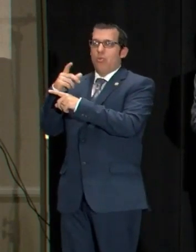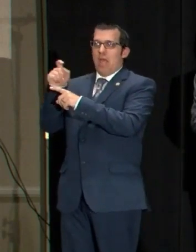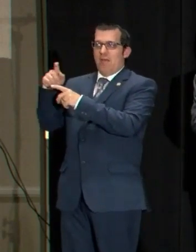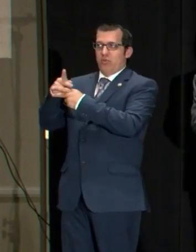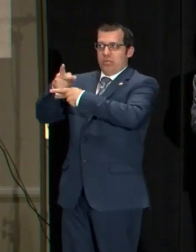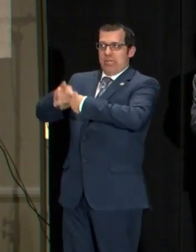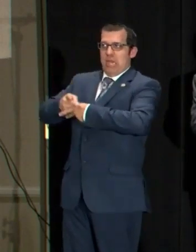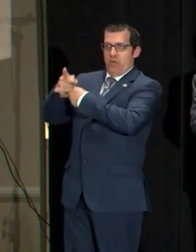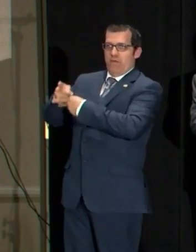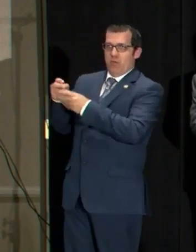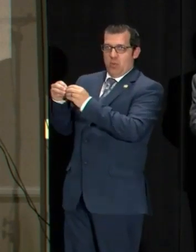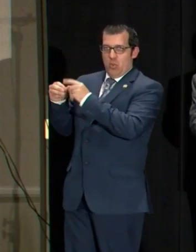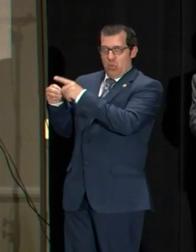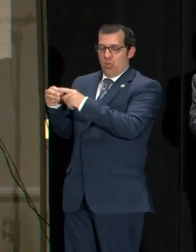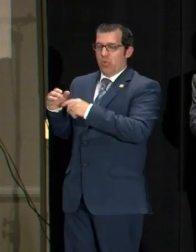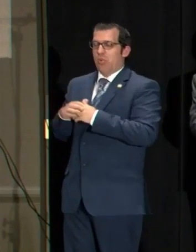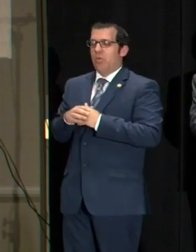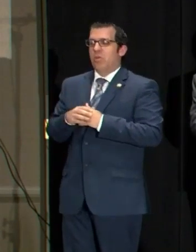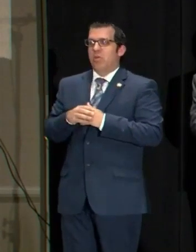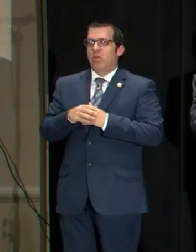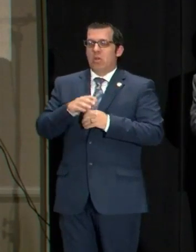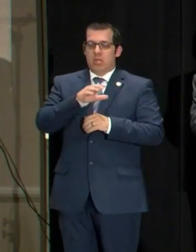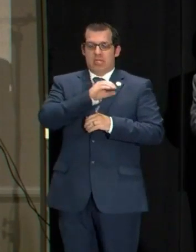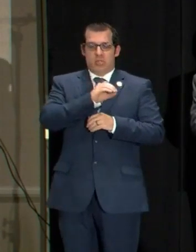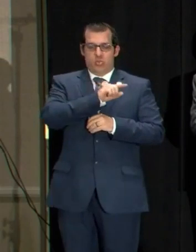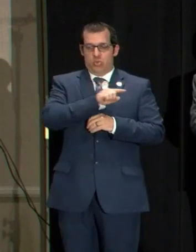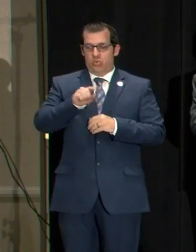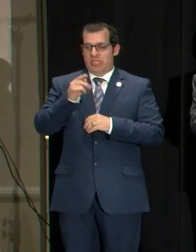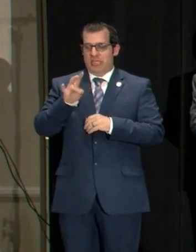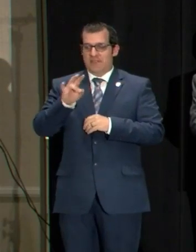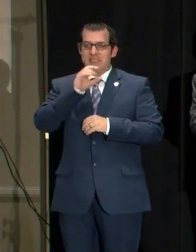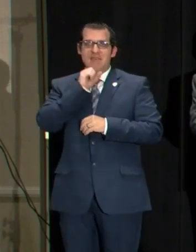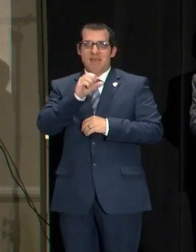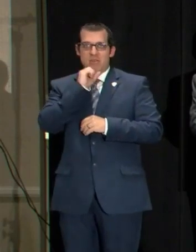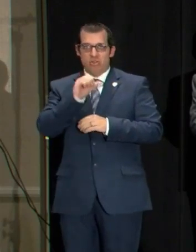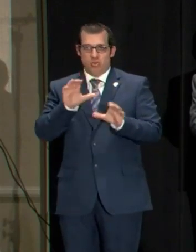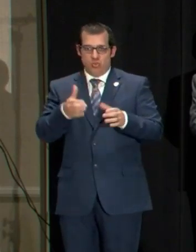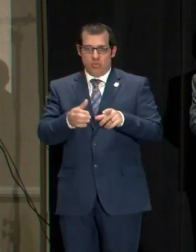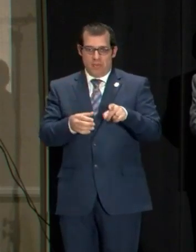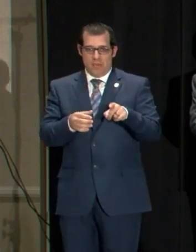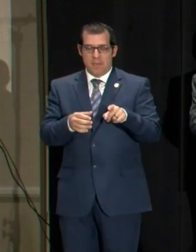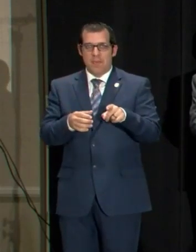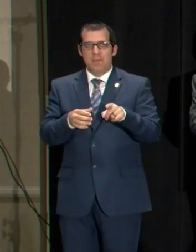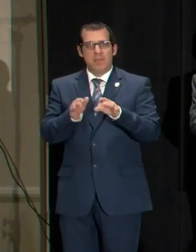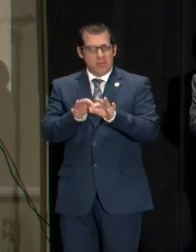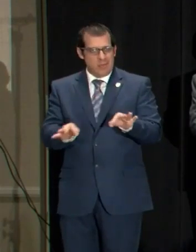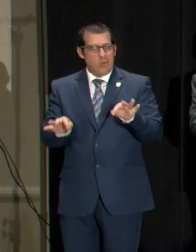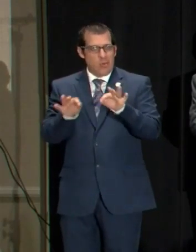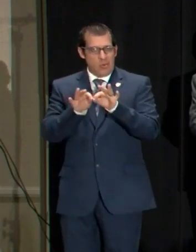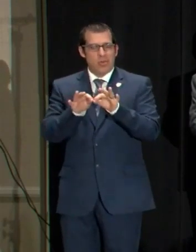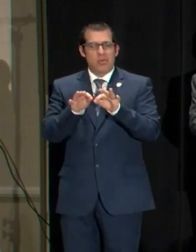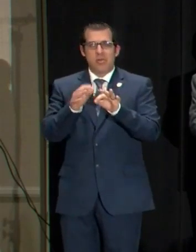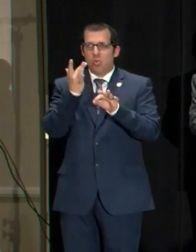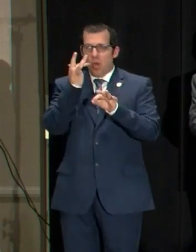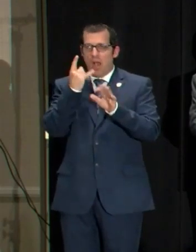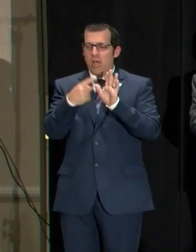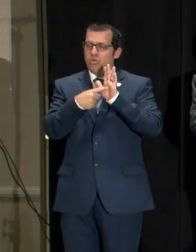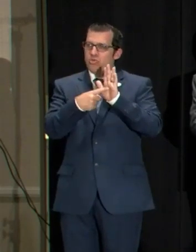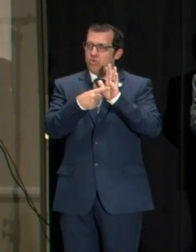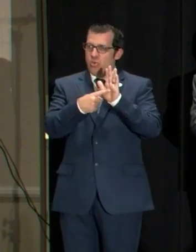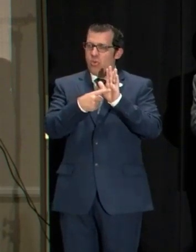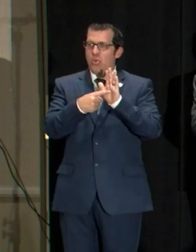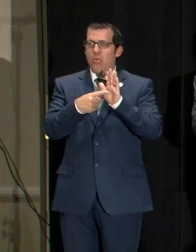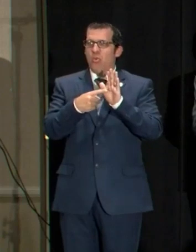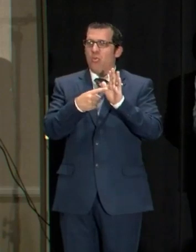of caution. The 0 to 17 age group, that's important to illustrate